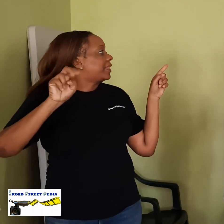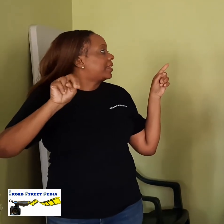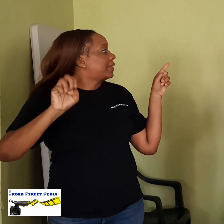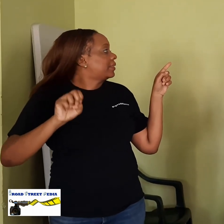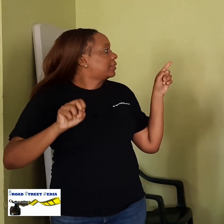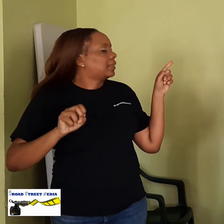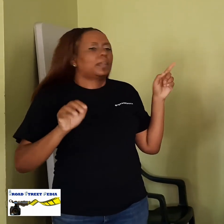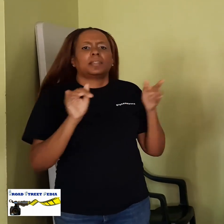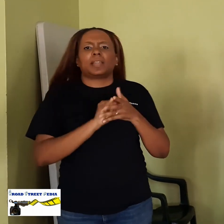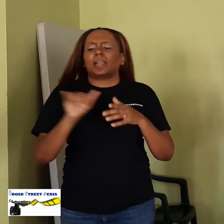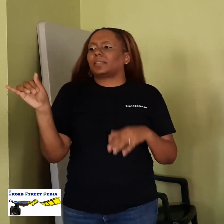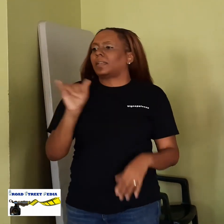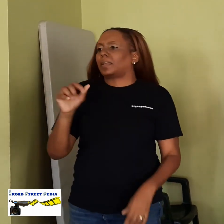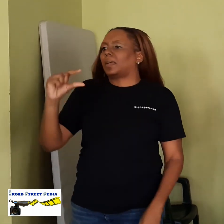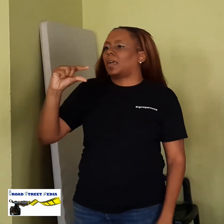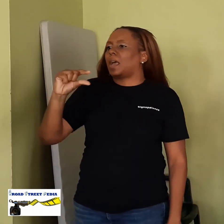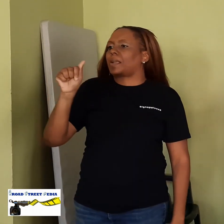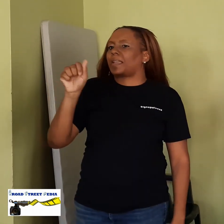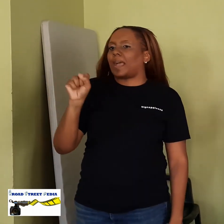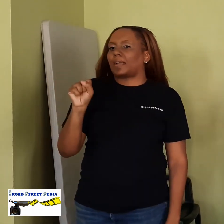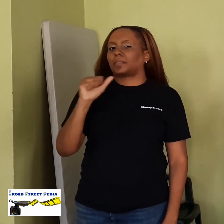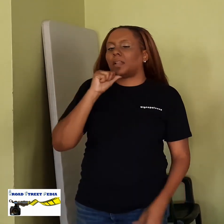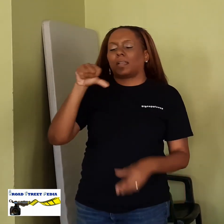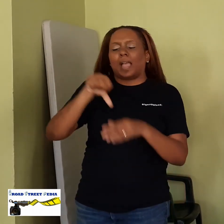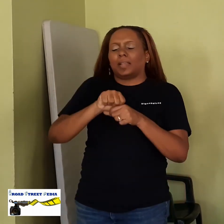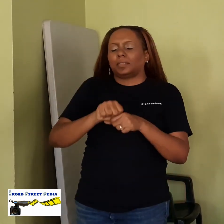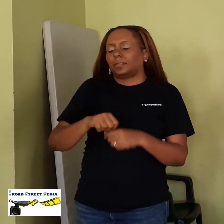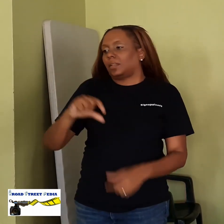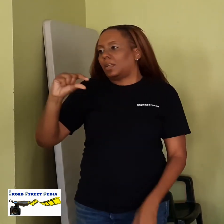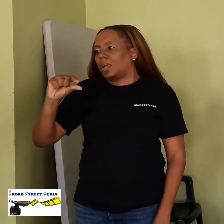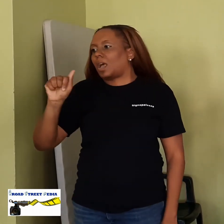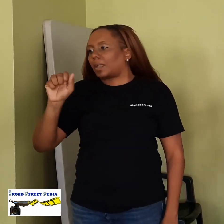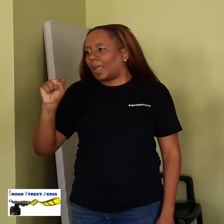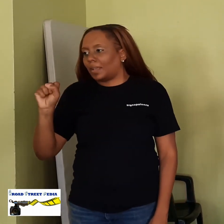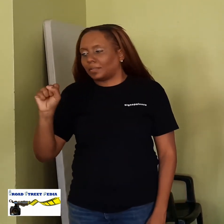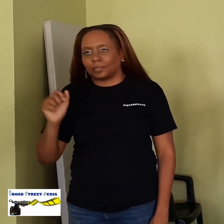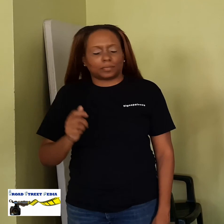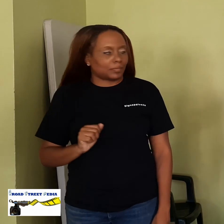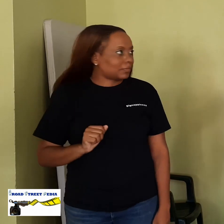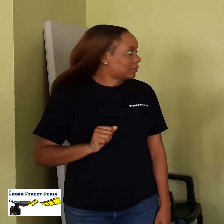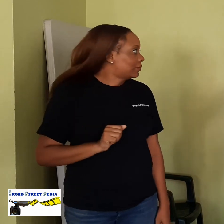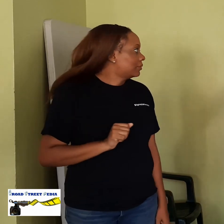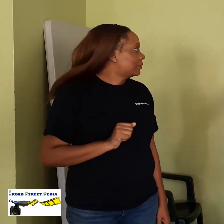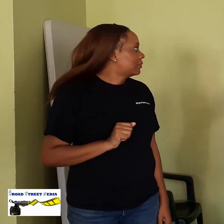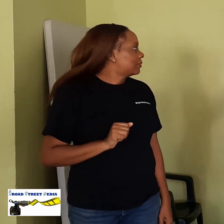off of fruits and vegetables. So,